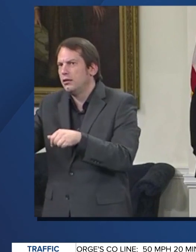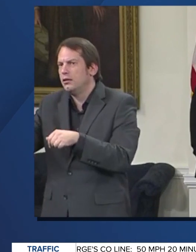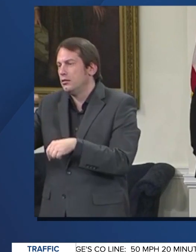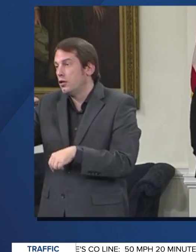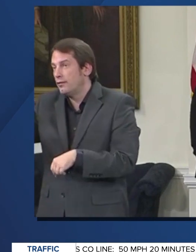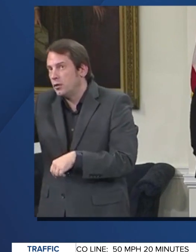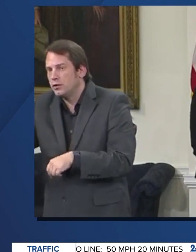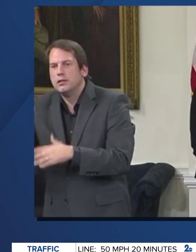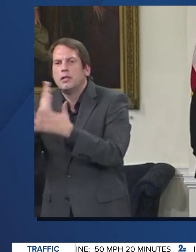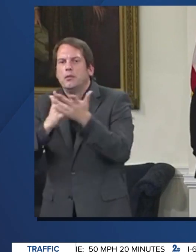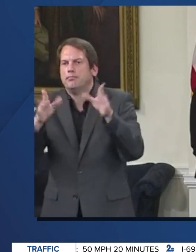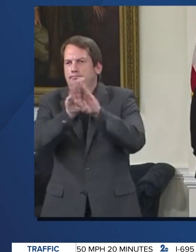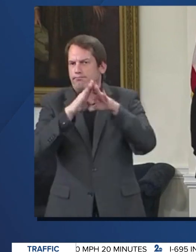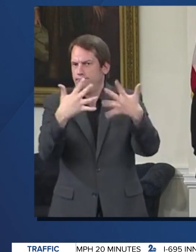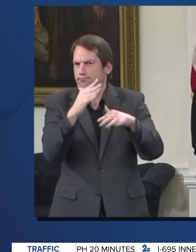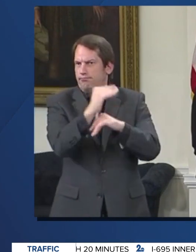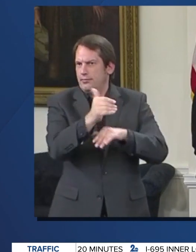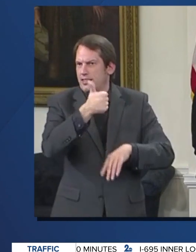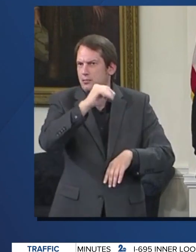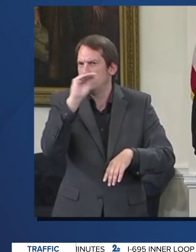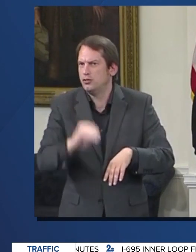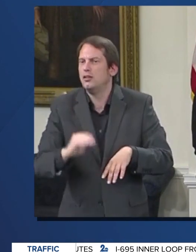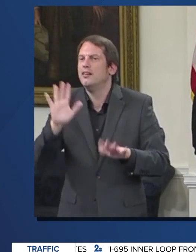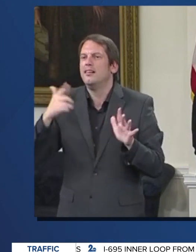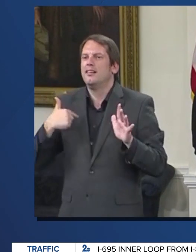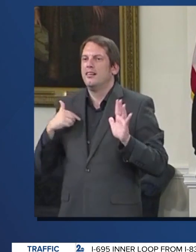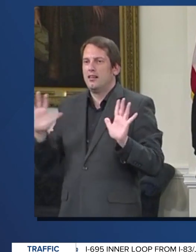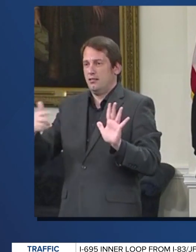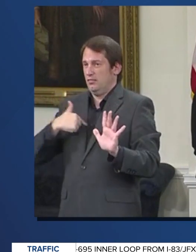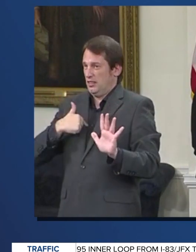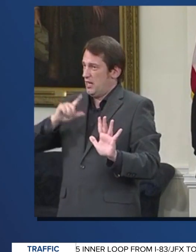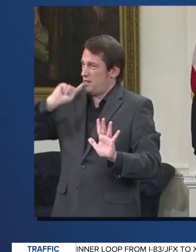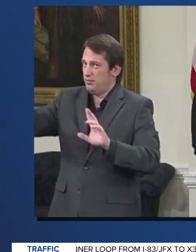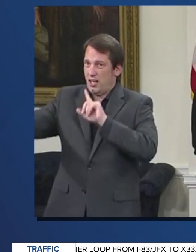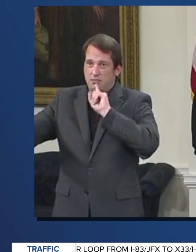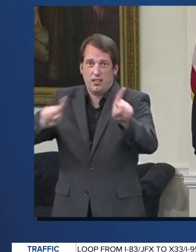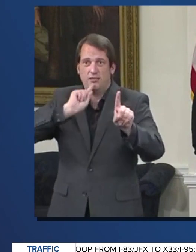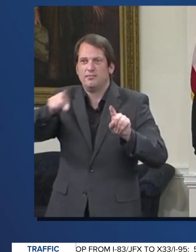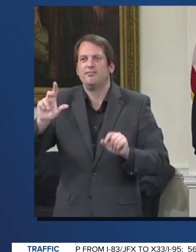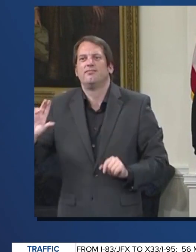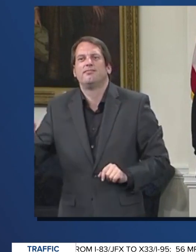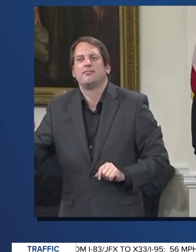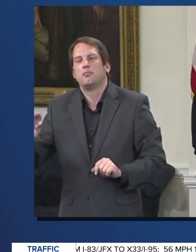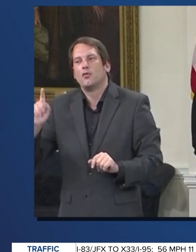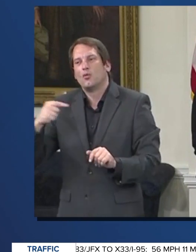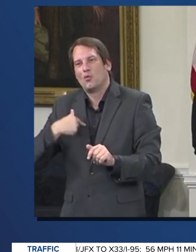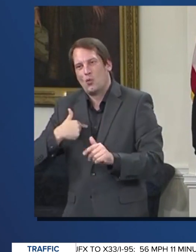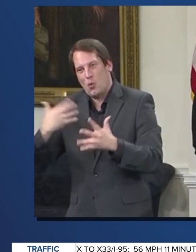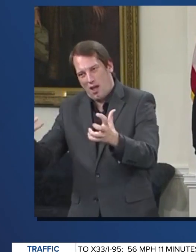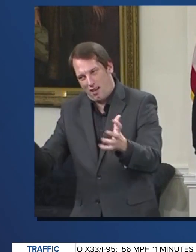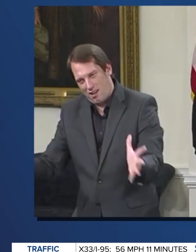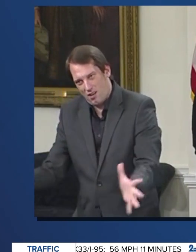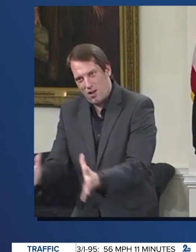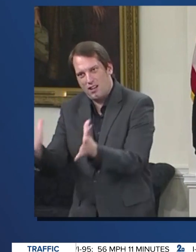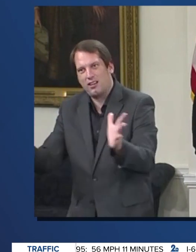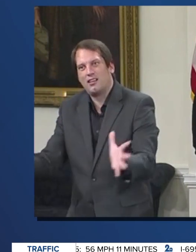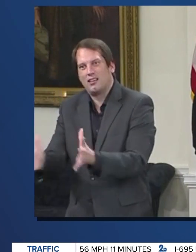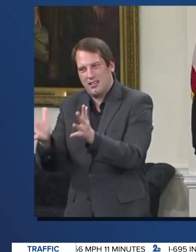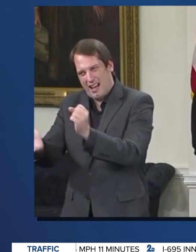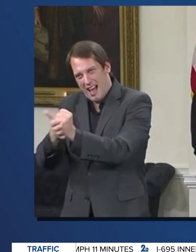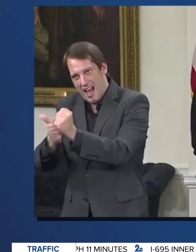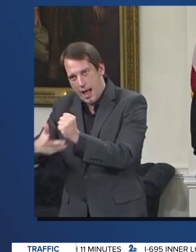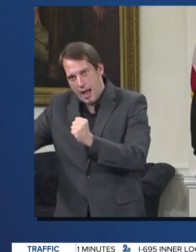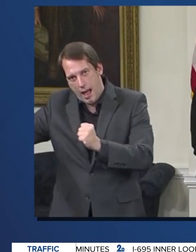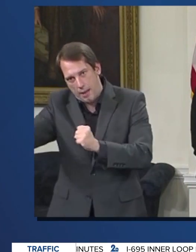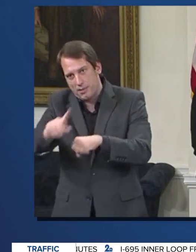so, you know, we don't want to take away their authority, but we continue to encourage them because it's hurting our business community, and we believe that we're doing a good job of staying on top